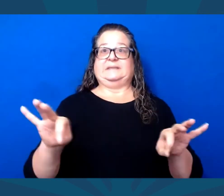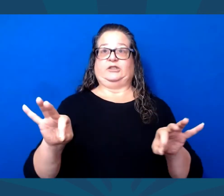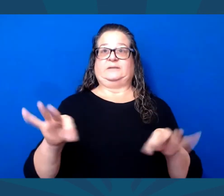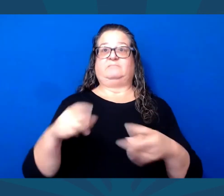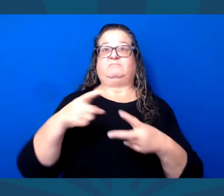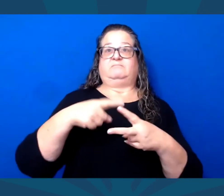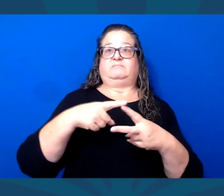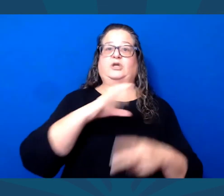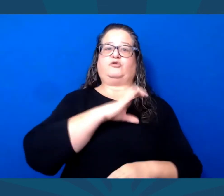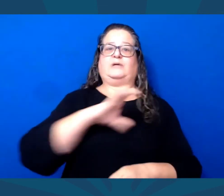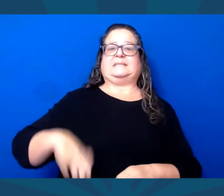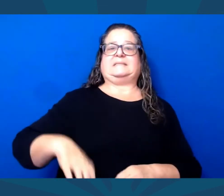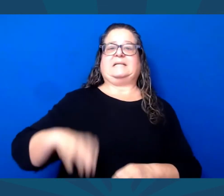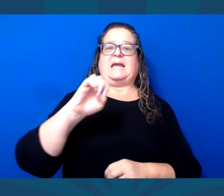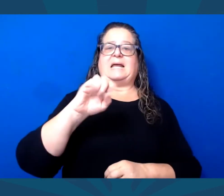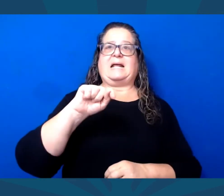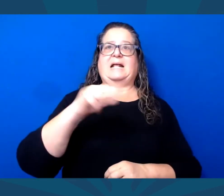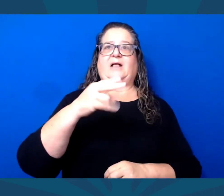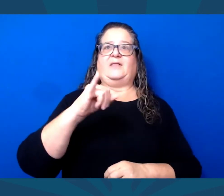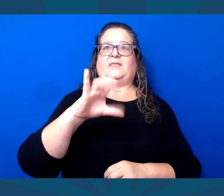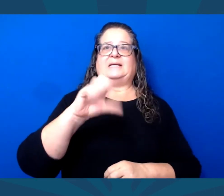and in the Obama White House.